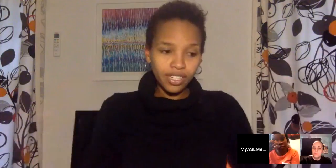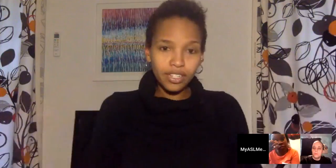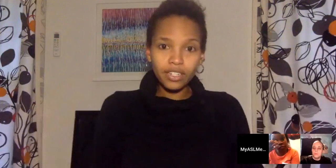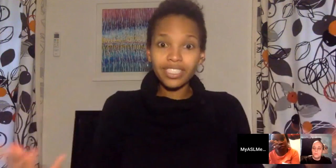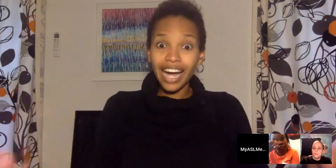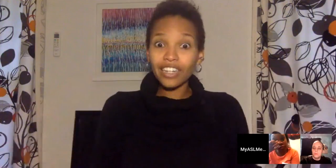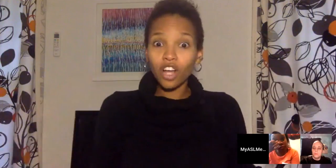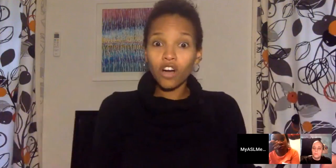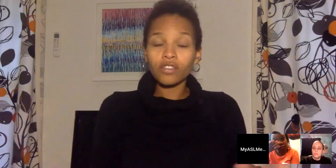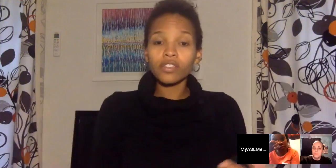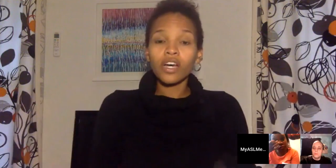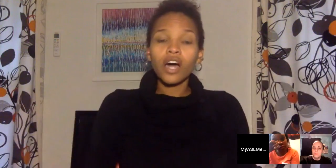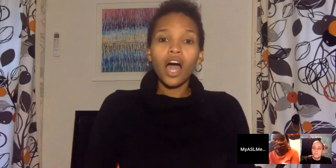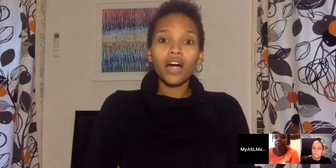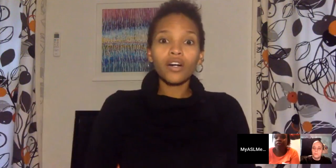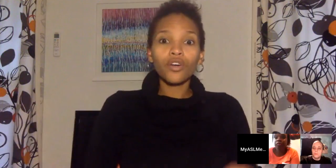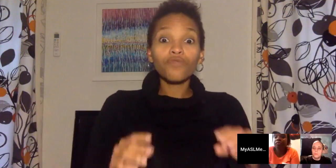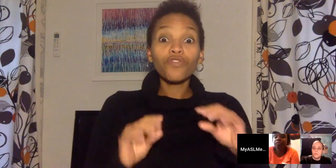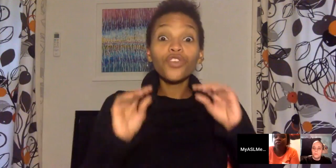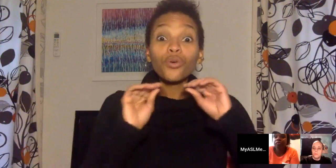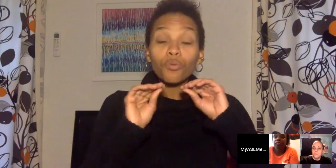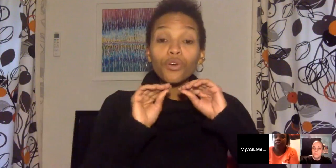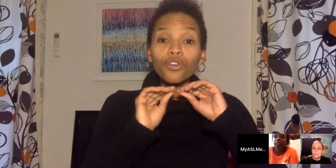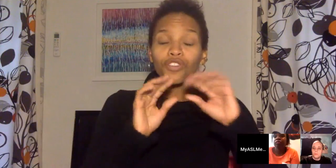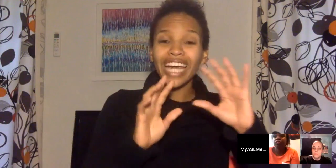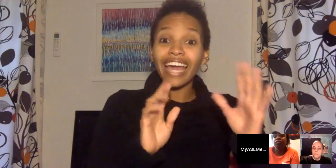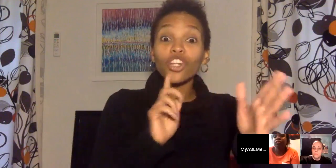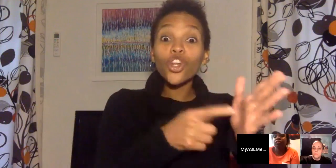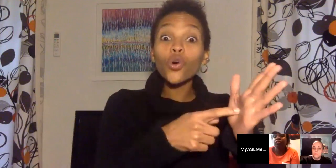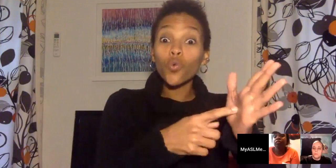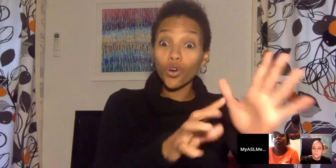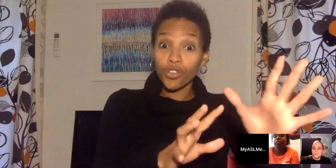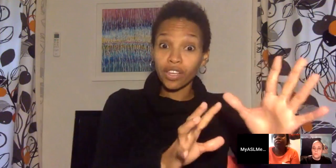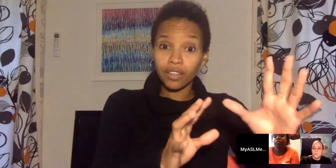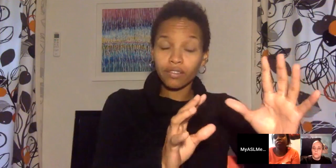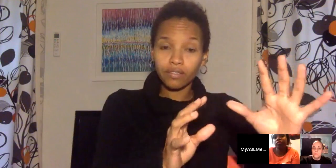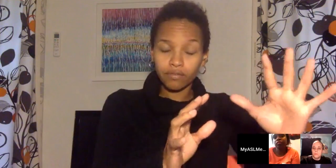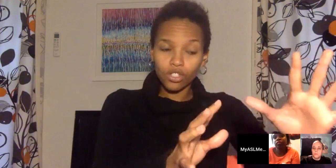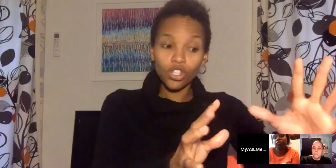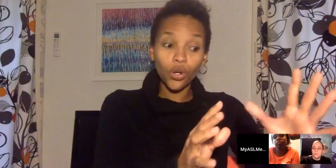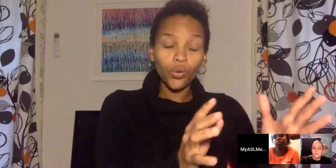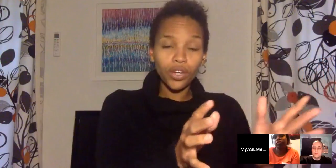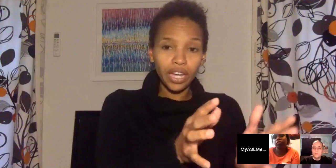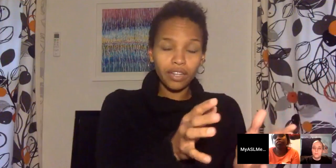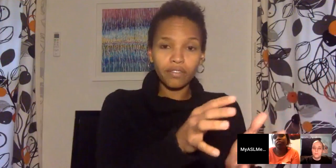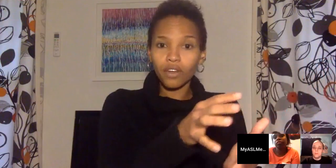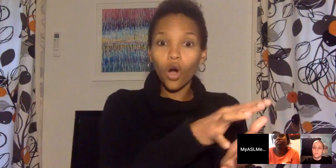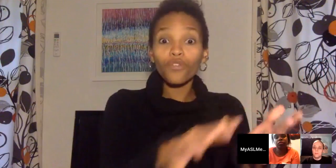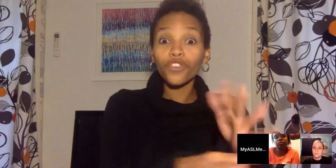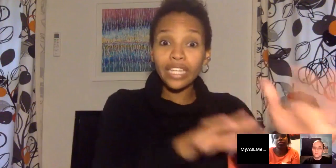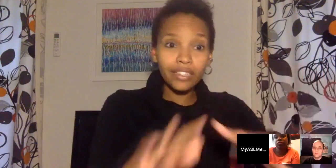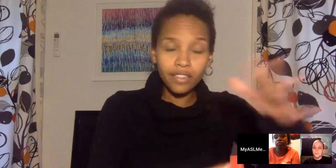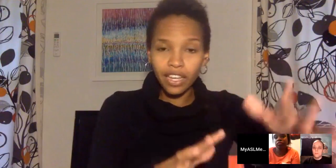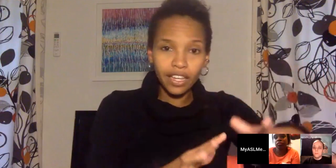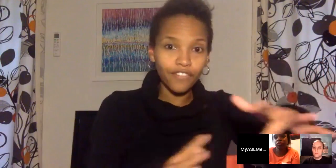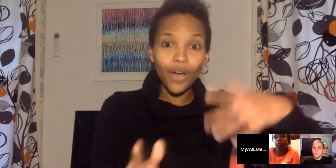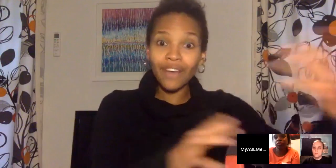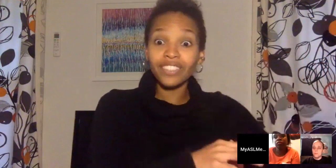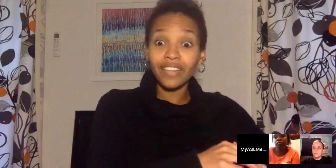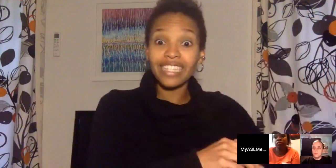constructed dialogues beautifully and noteworthy. So hopefully, if you haven't done this